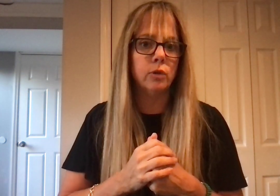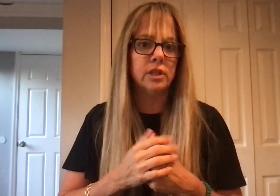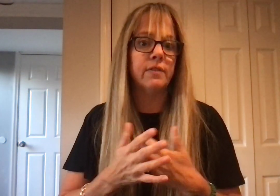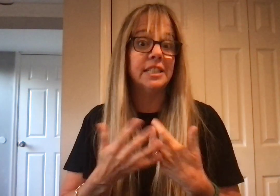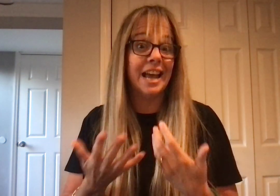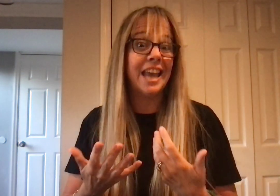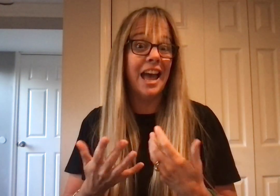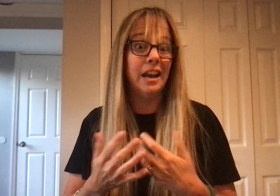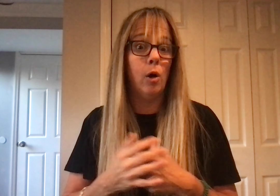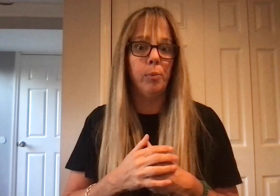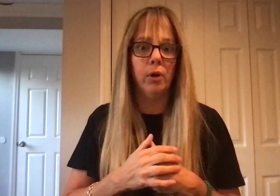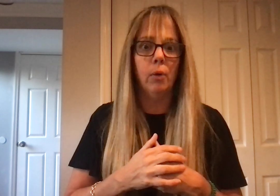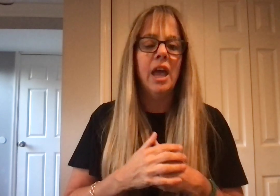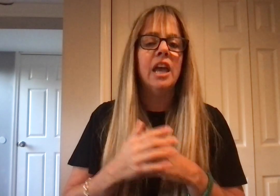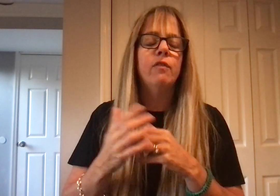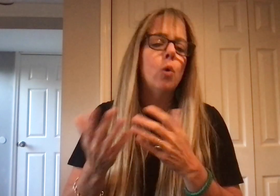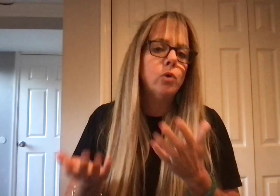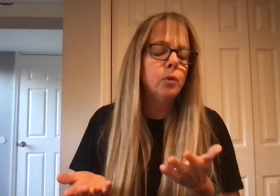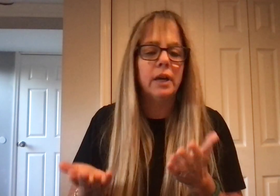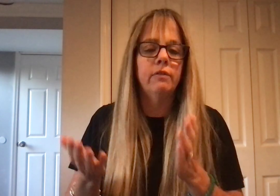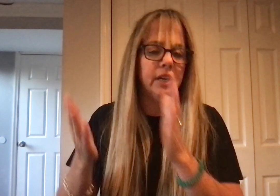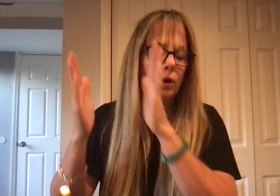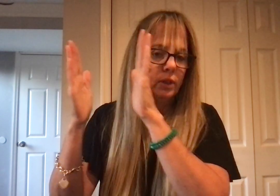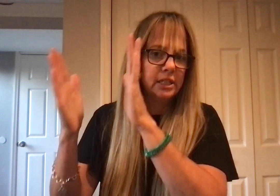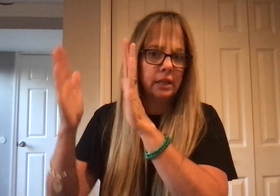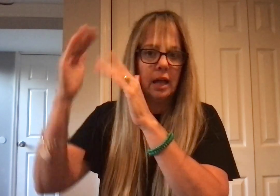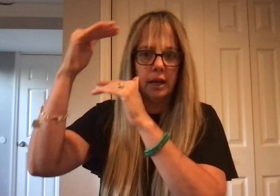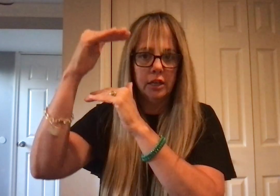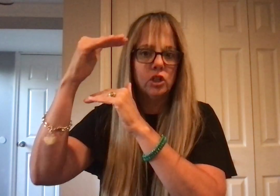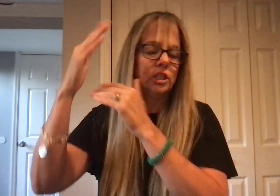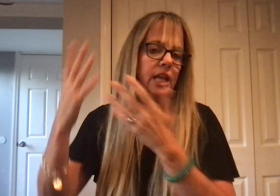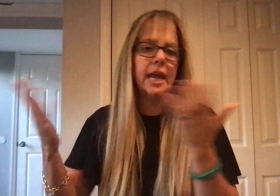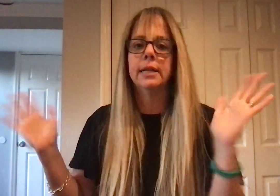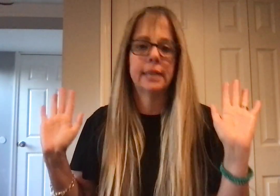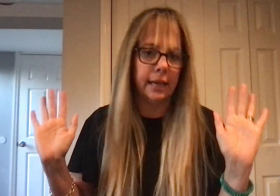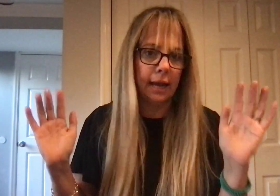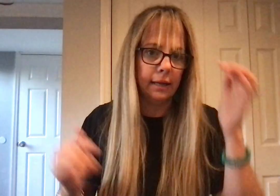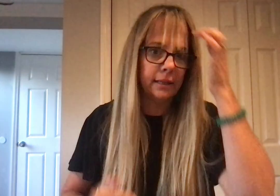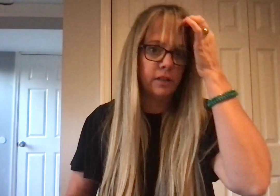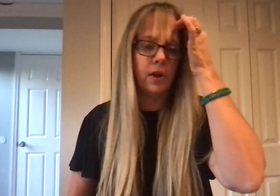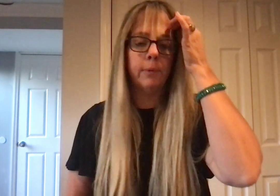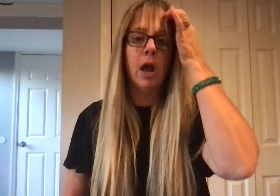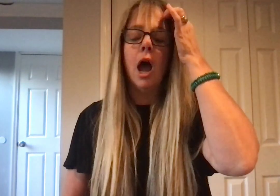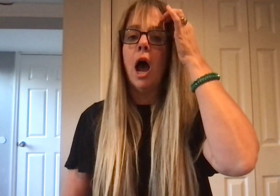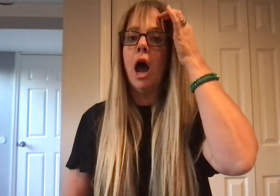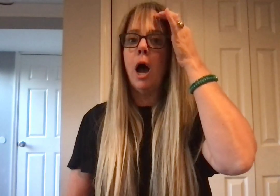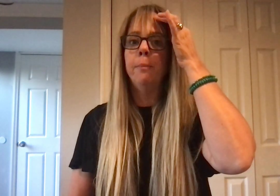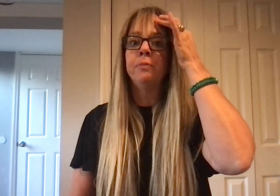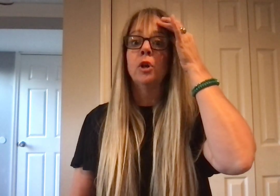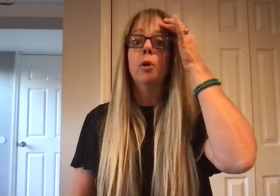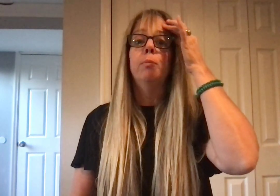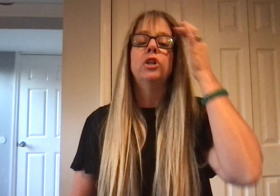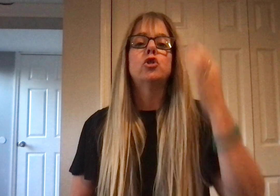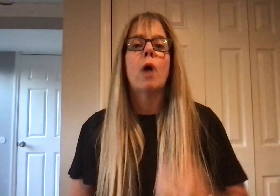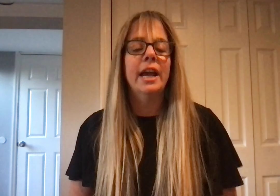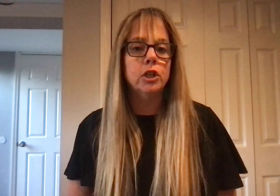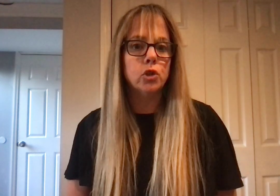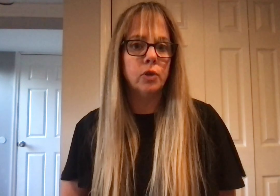stuff because that can help you. If you're doing a video that's online that's just the hands, I get it. That's fine. But try to treat